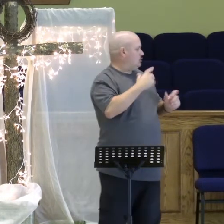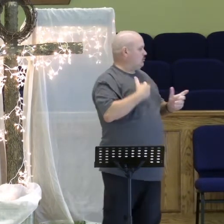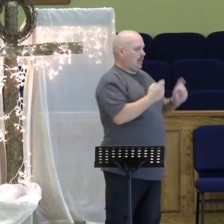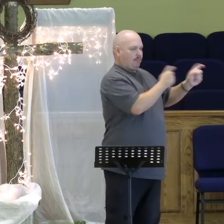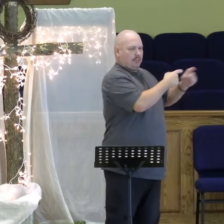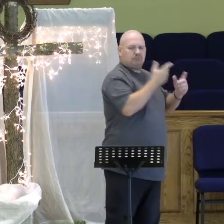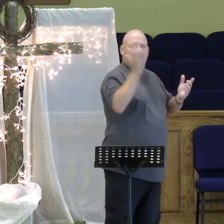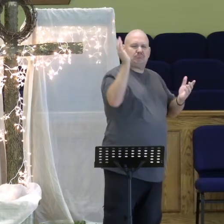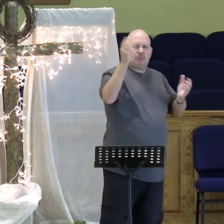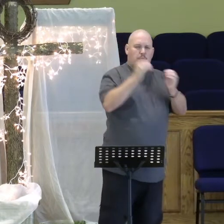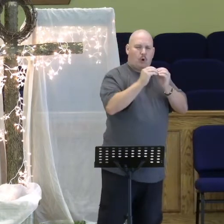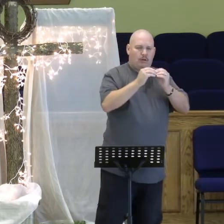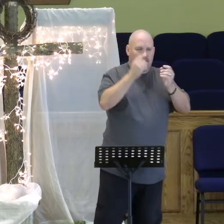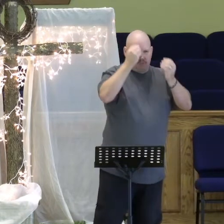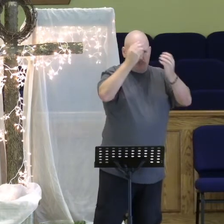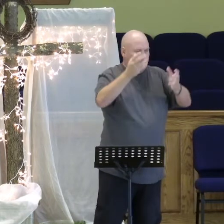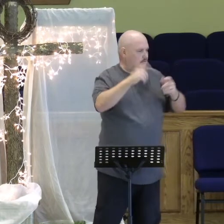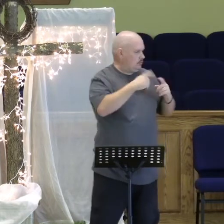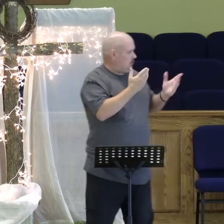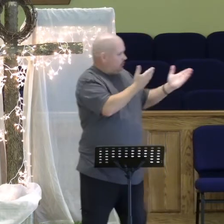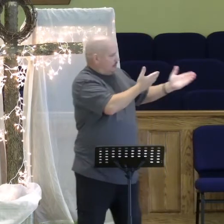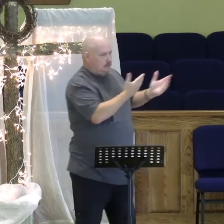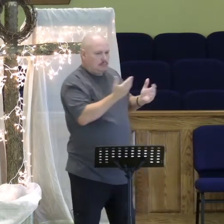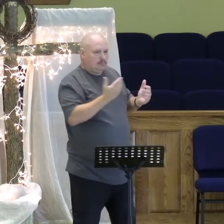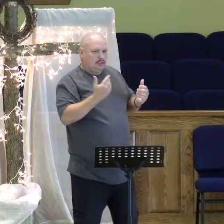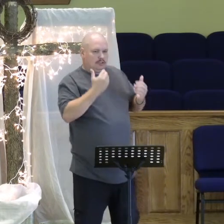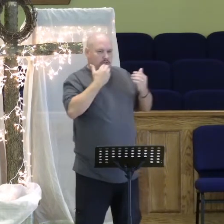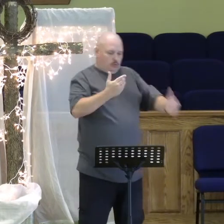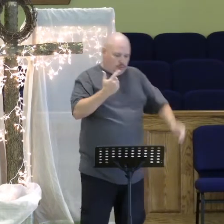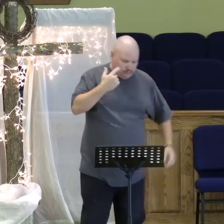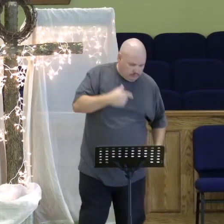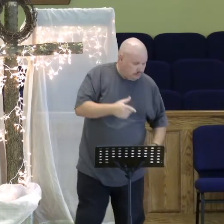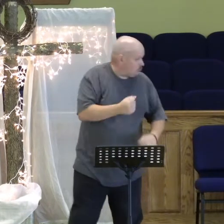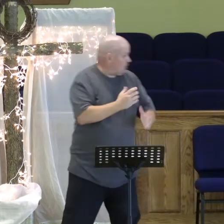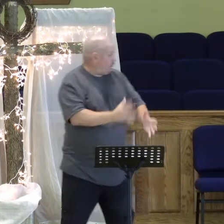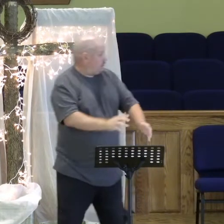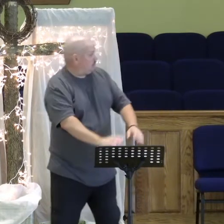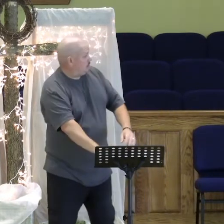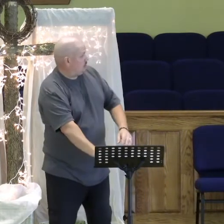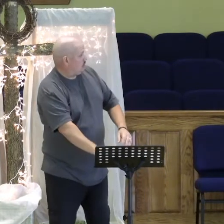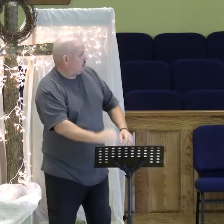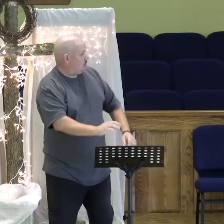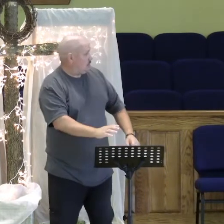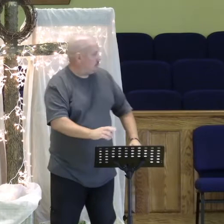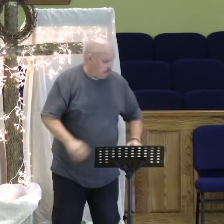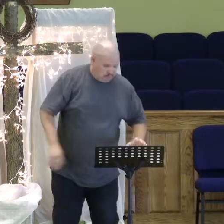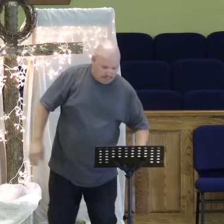he's going to also explain a little bit about salvation and give you more information about that. So thank you.